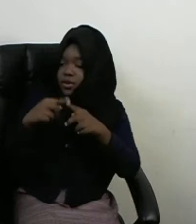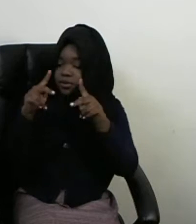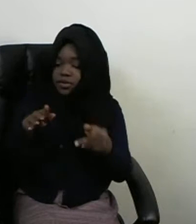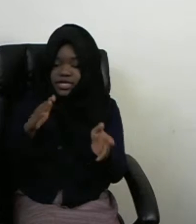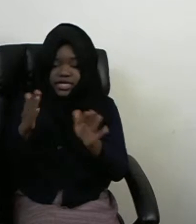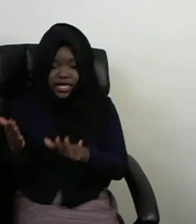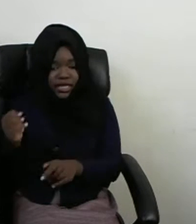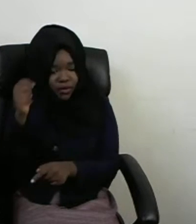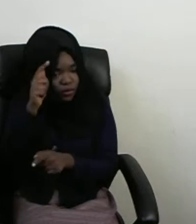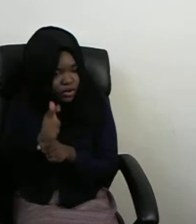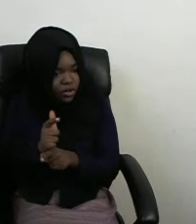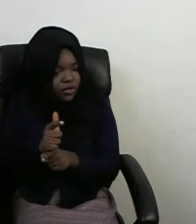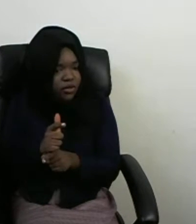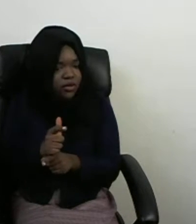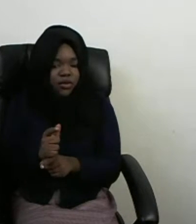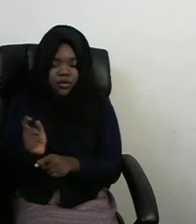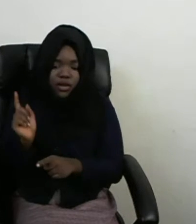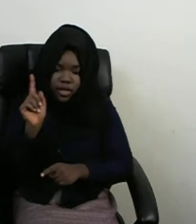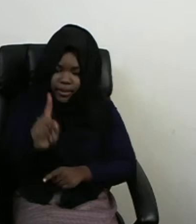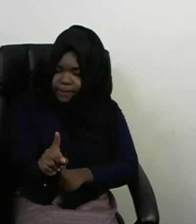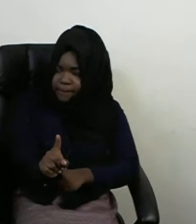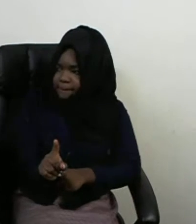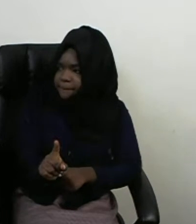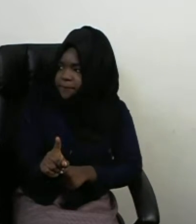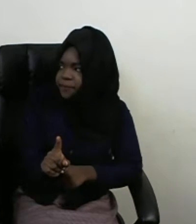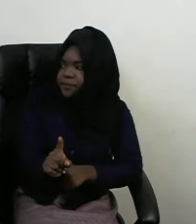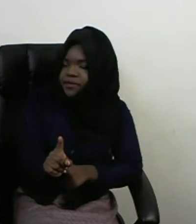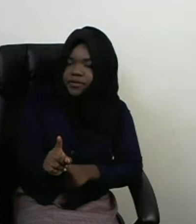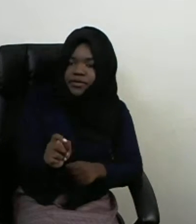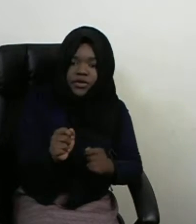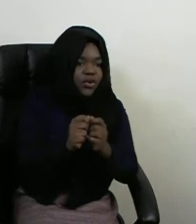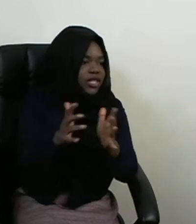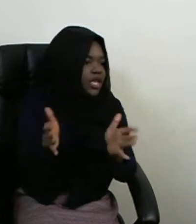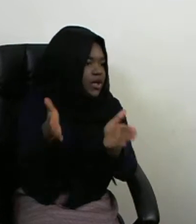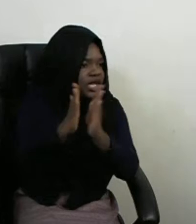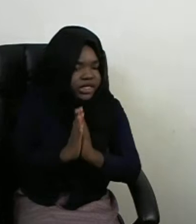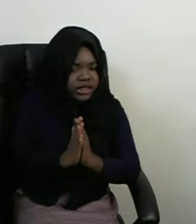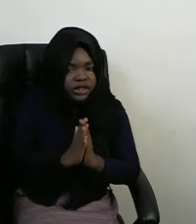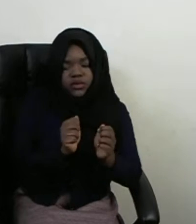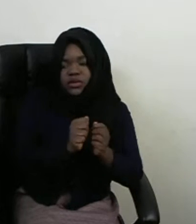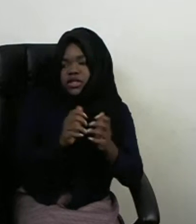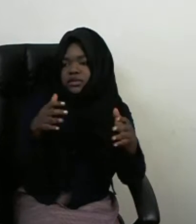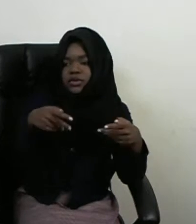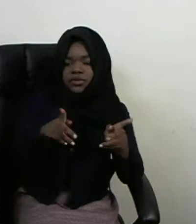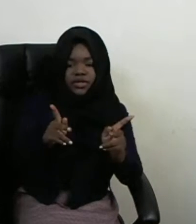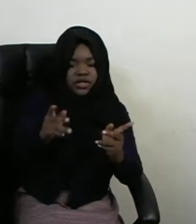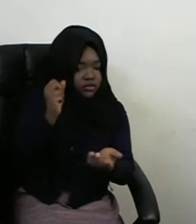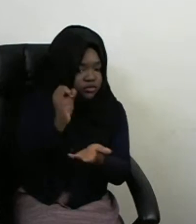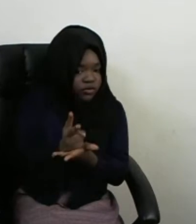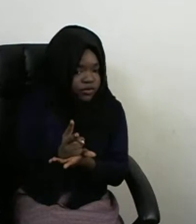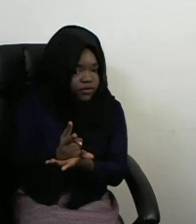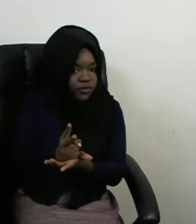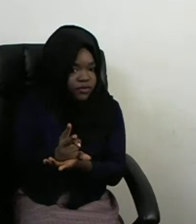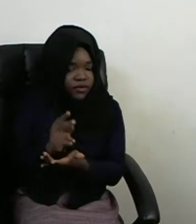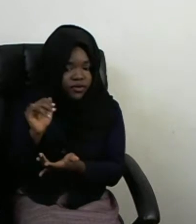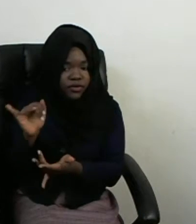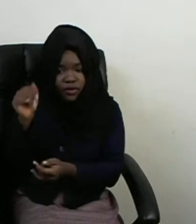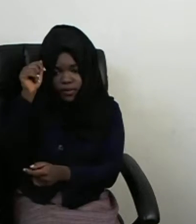dies, his brother would come and without asking, without seeking approval of